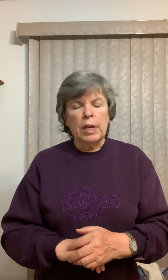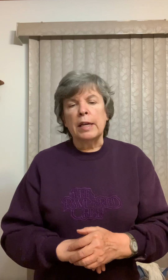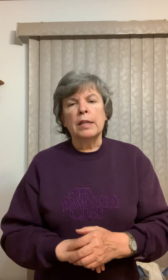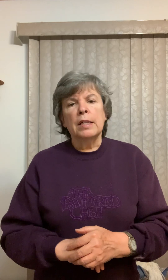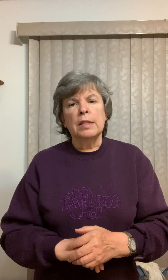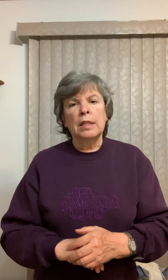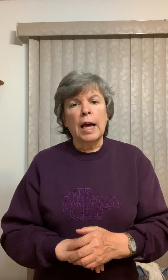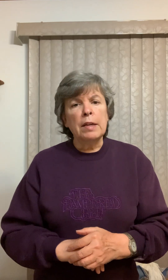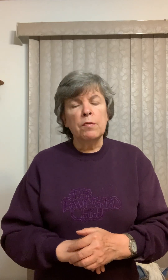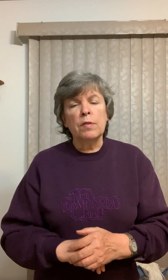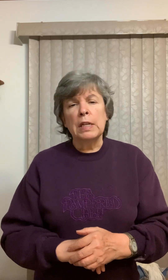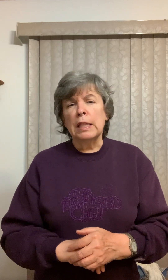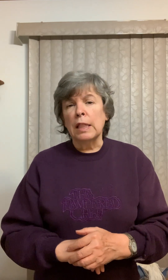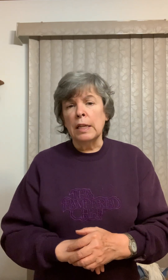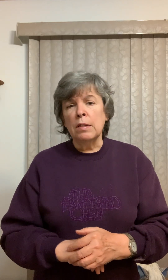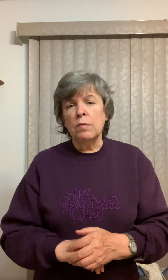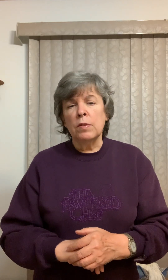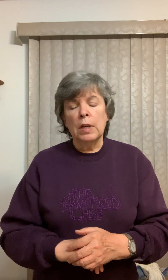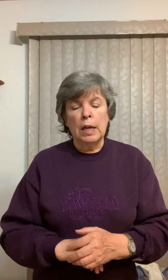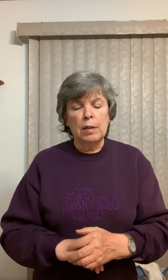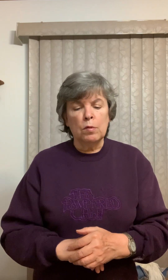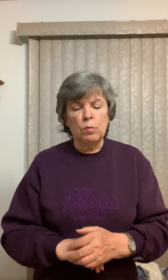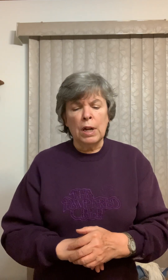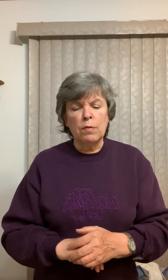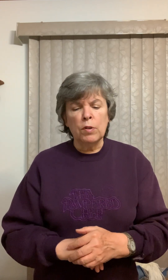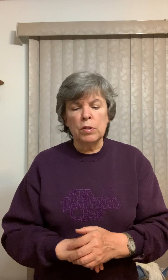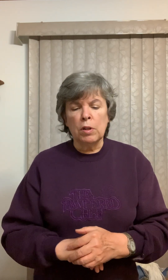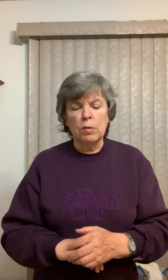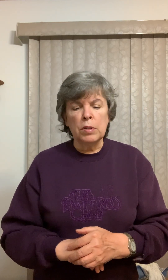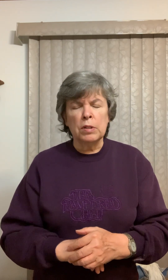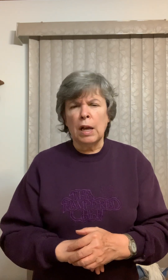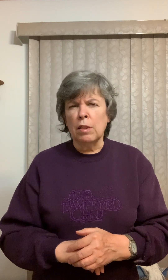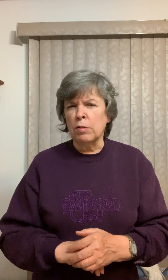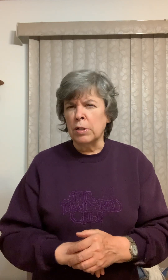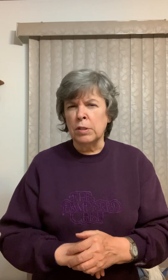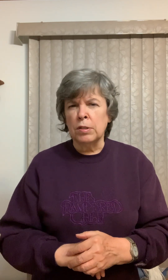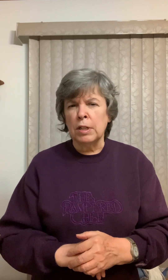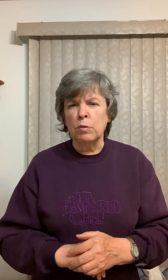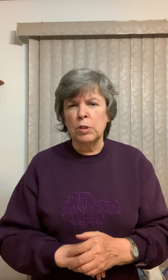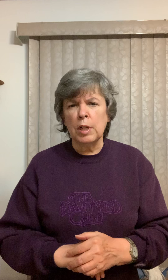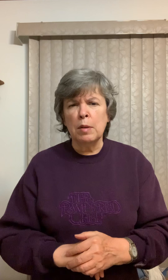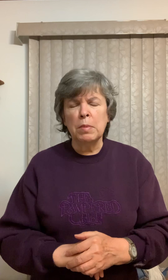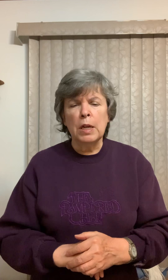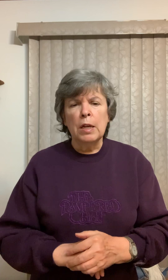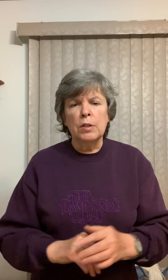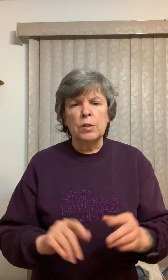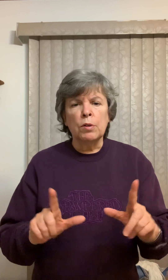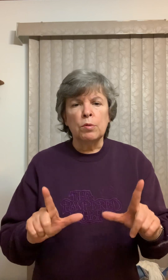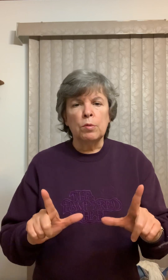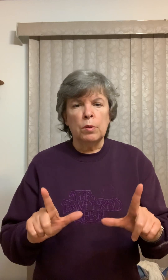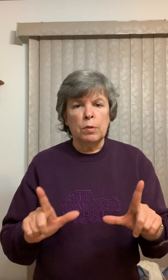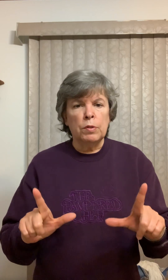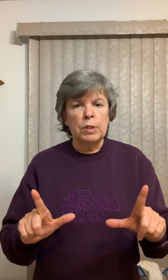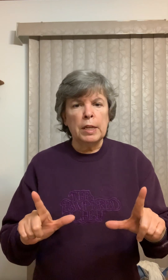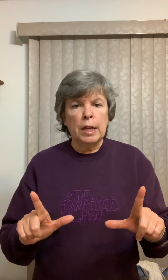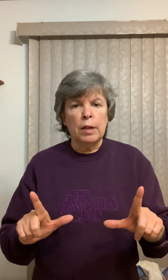Okay, life and live. And when I first learned this, I learned to distinguish them. So if you take